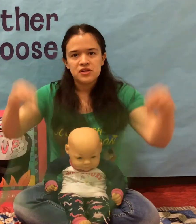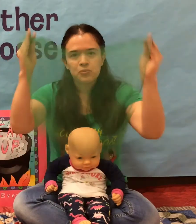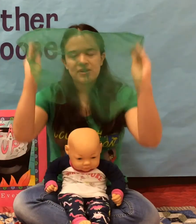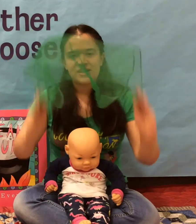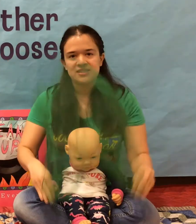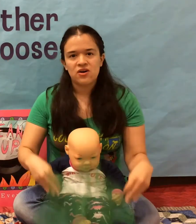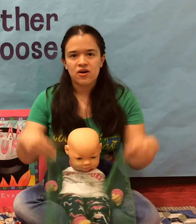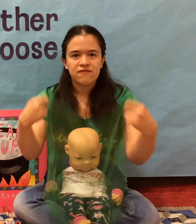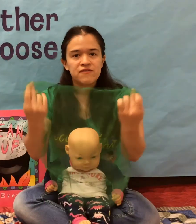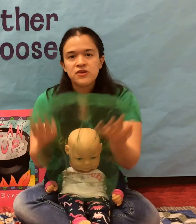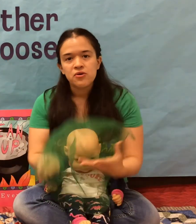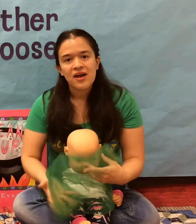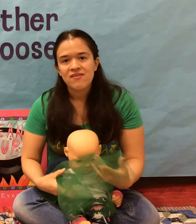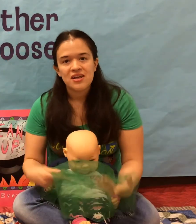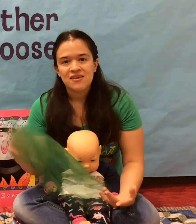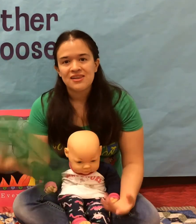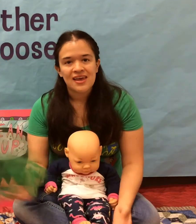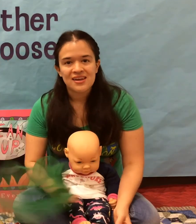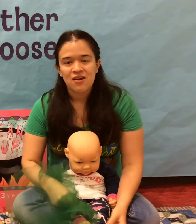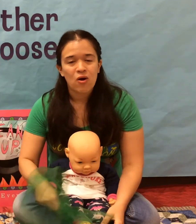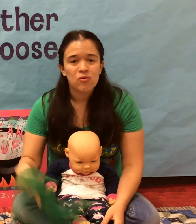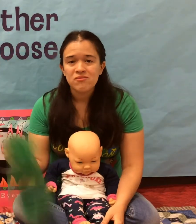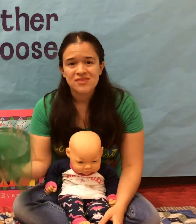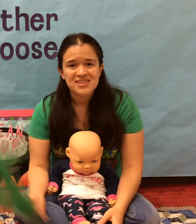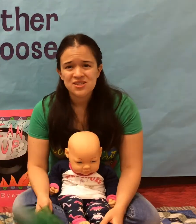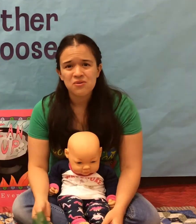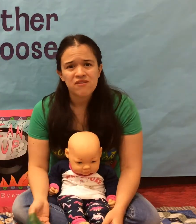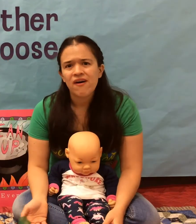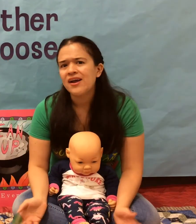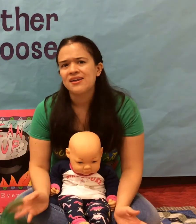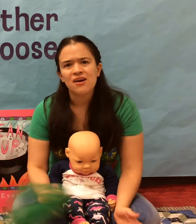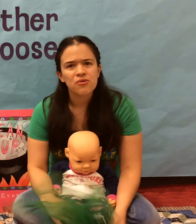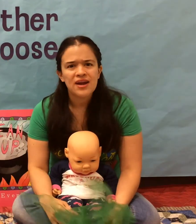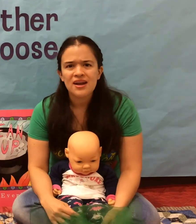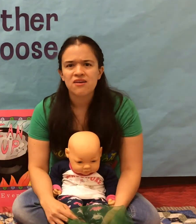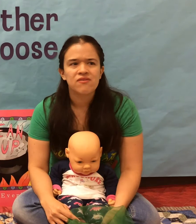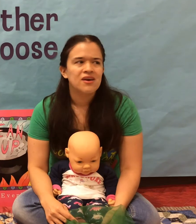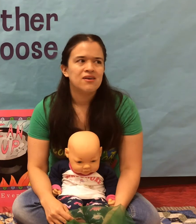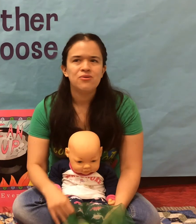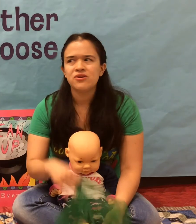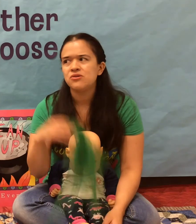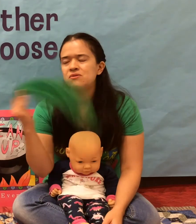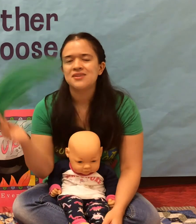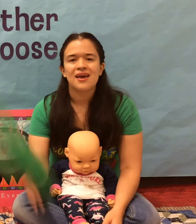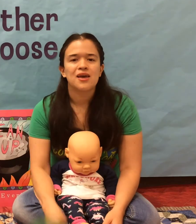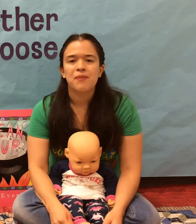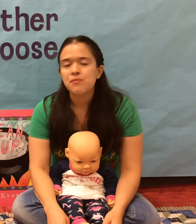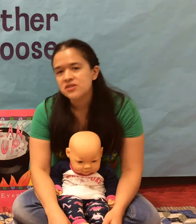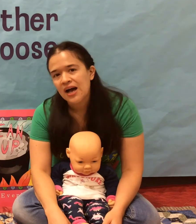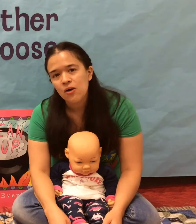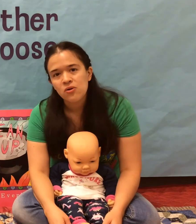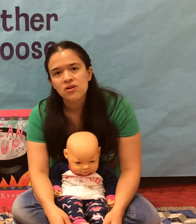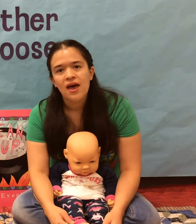little play scarf. If you don't have anything like it at home, that's totally fine. Get creative. You could use a paper towel,